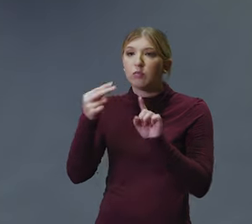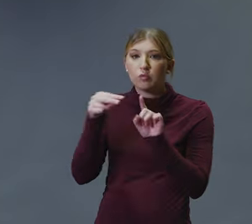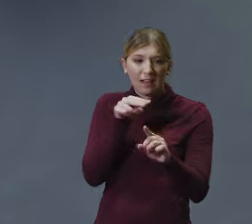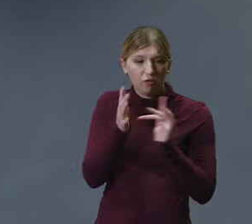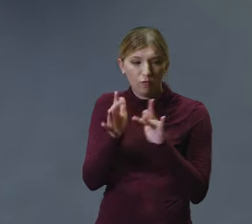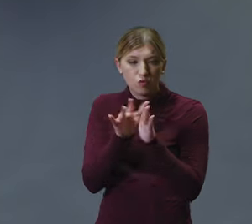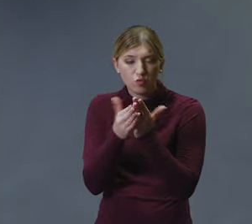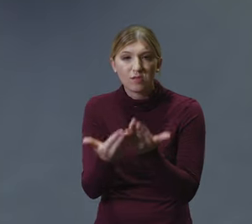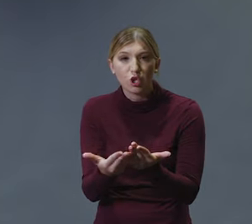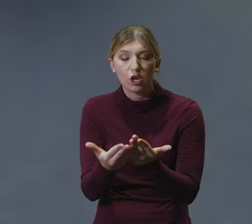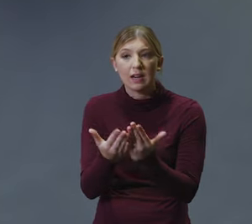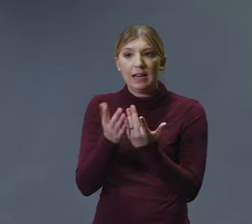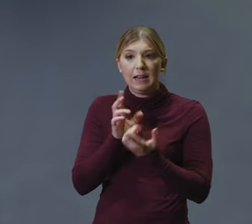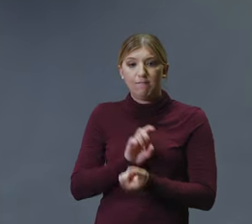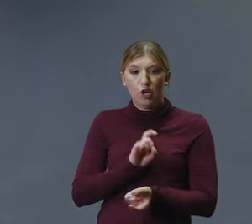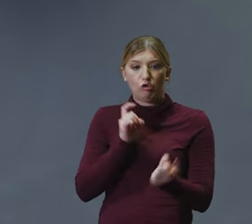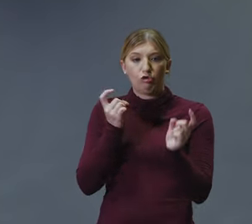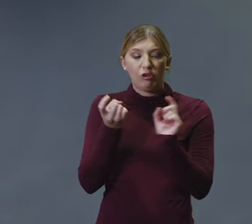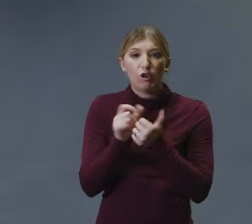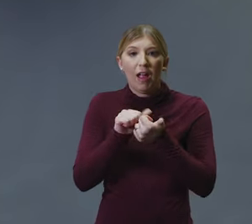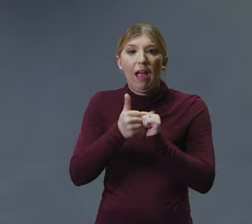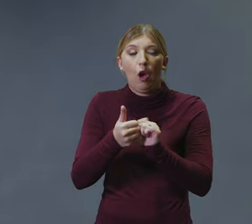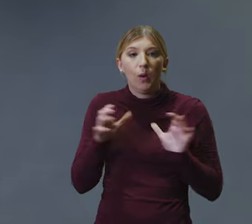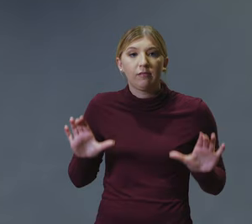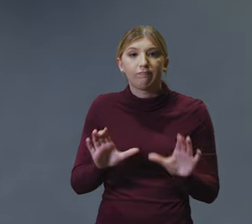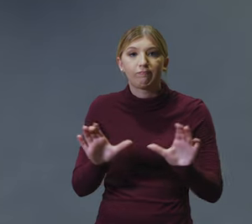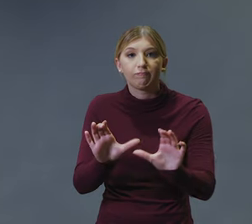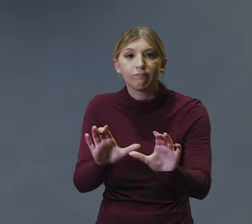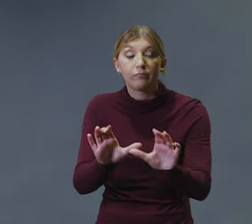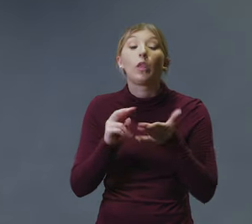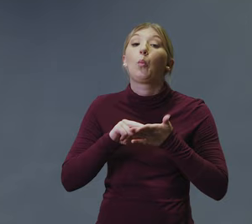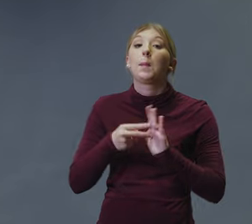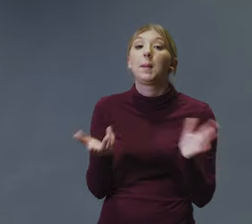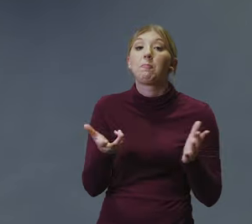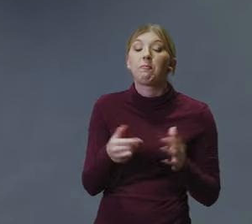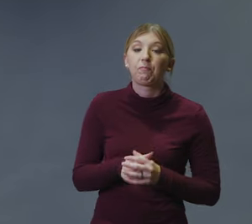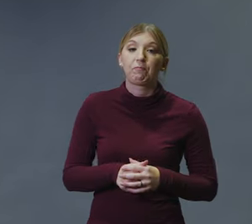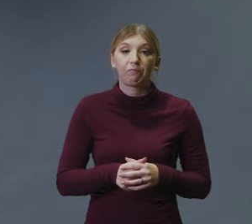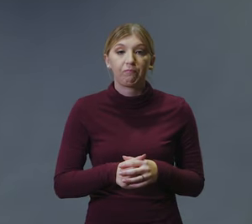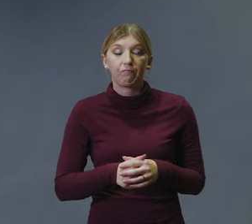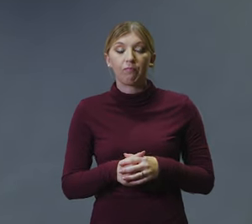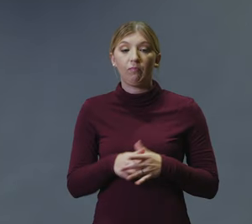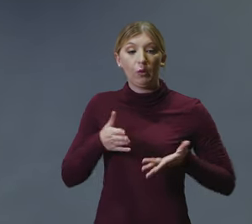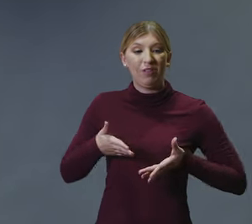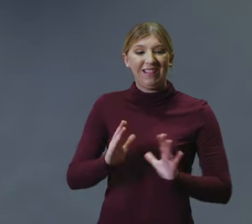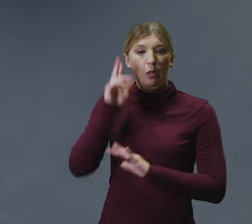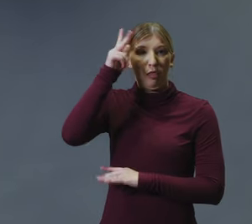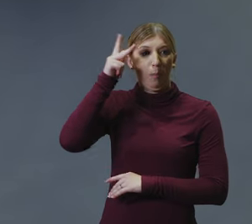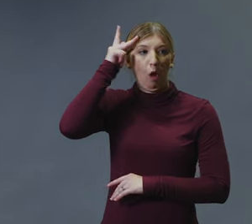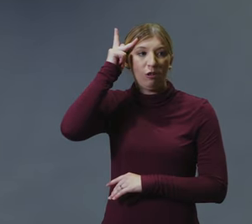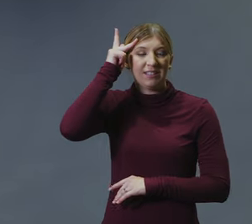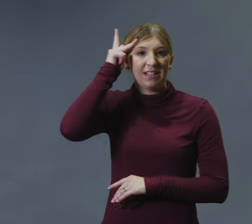Scripture, it begins to change how we operate. This is what I mean by that. We've allowed our politics